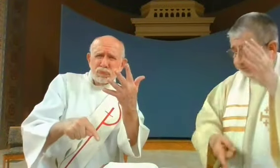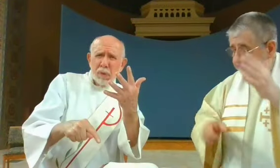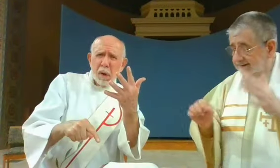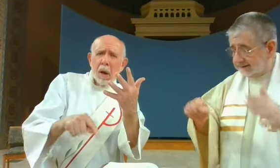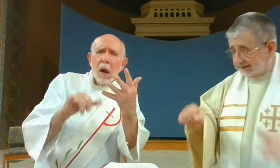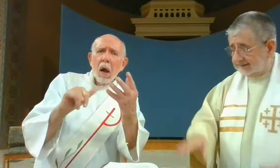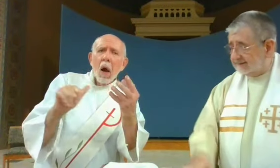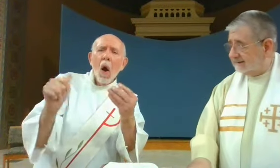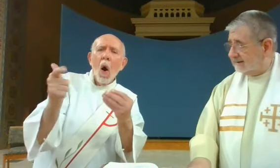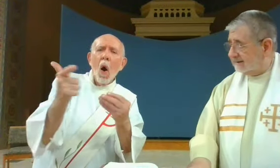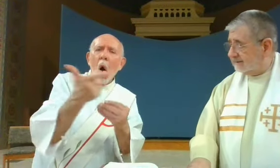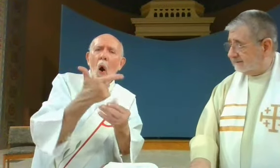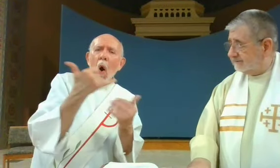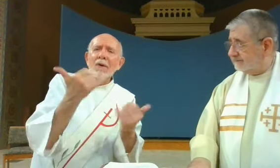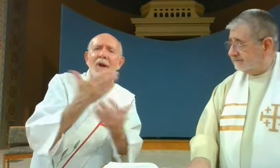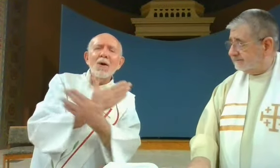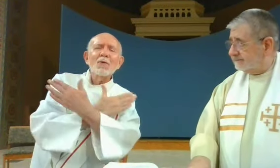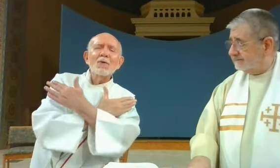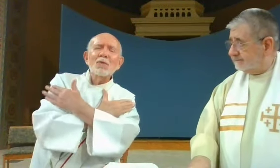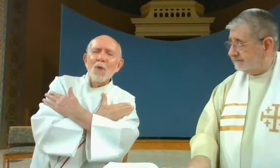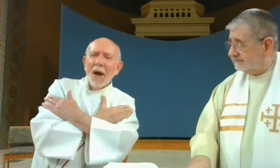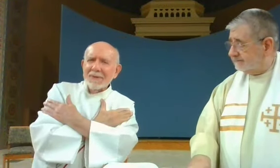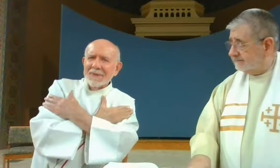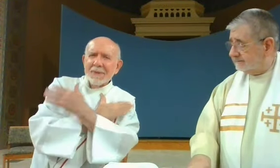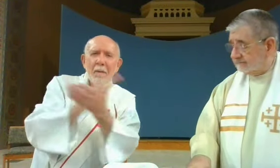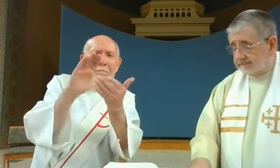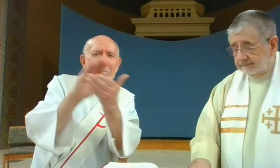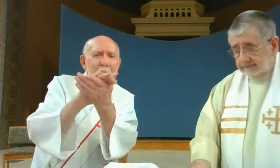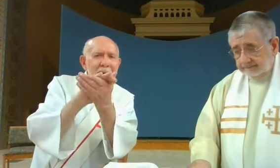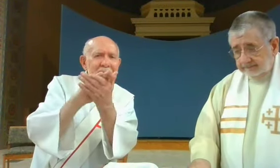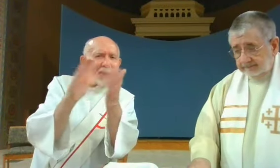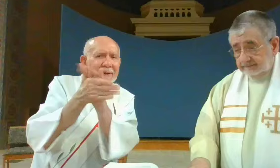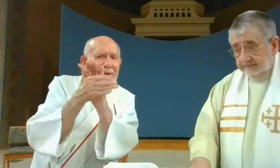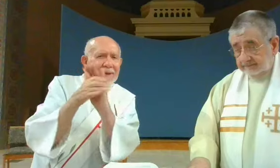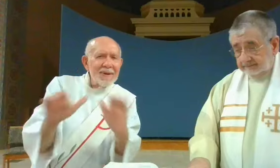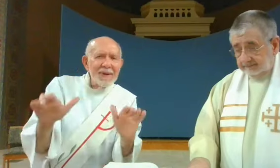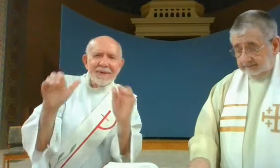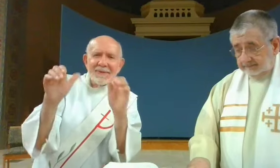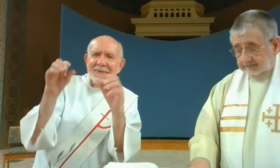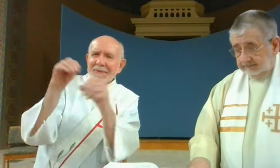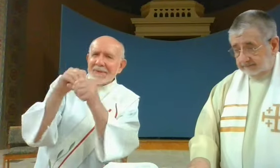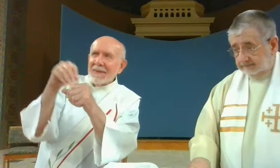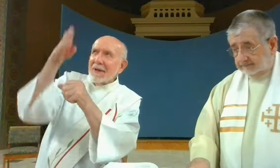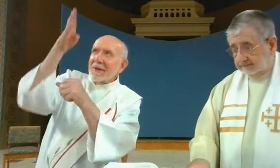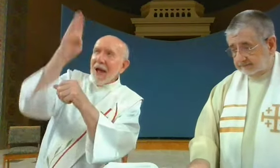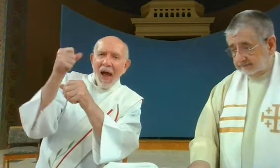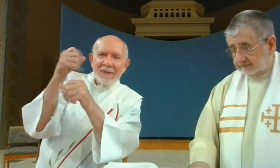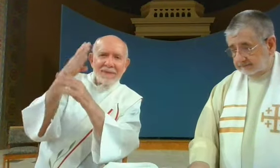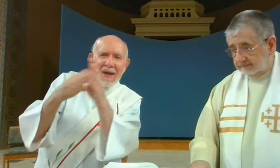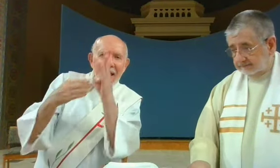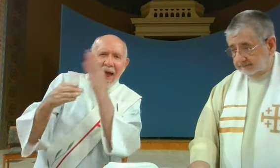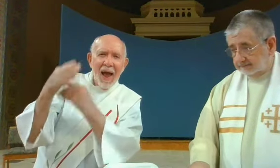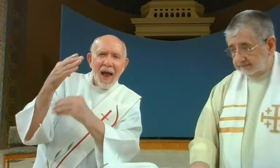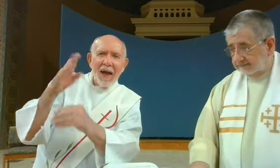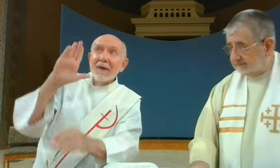and the many that have died, may they all now rest in peace in God's